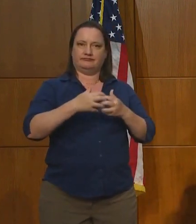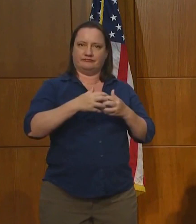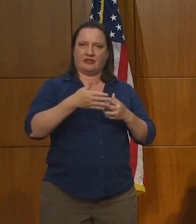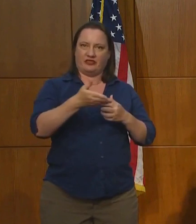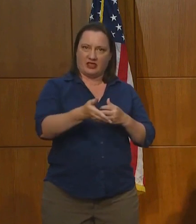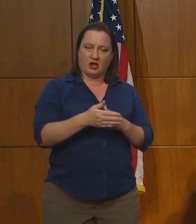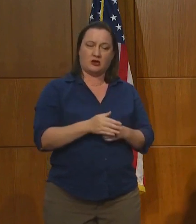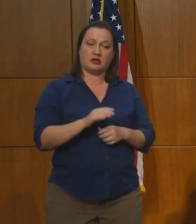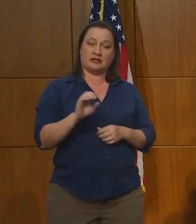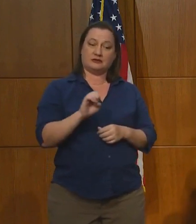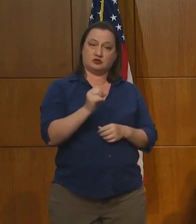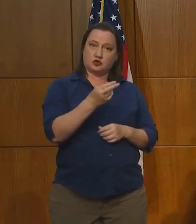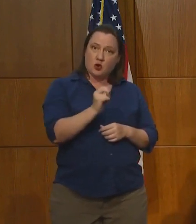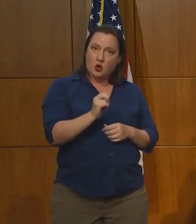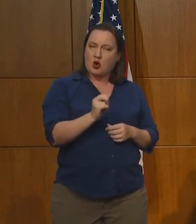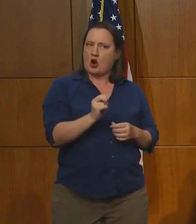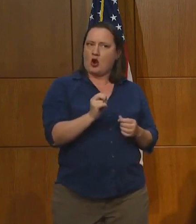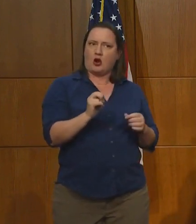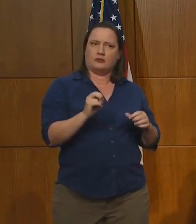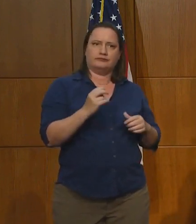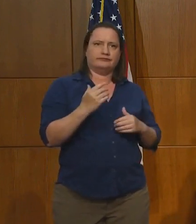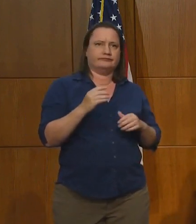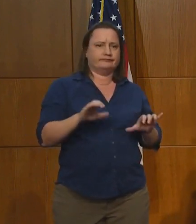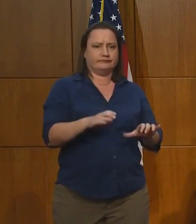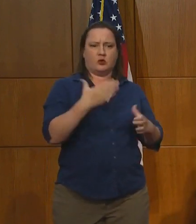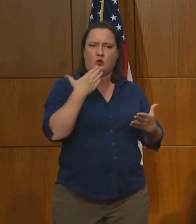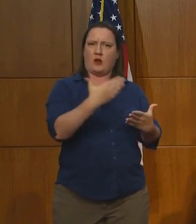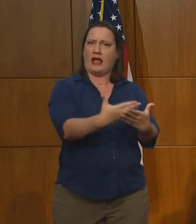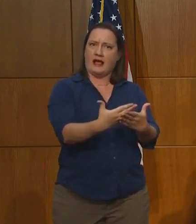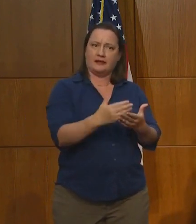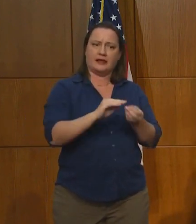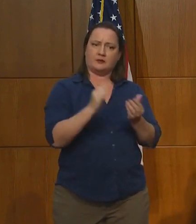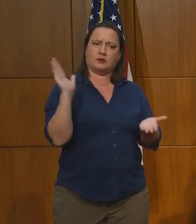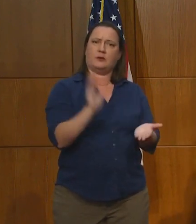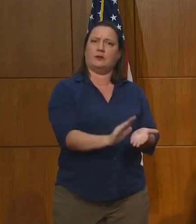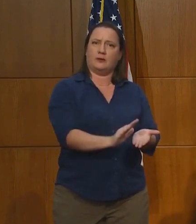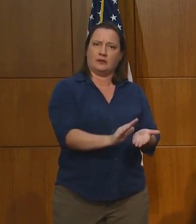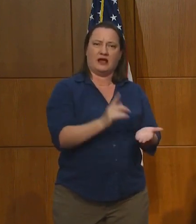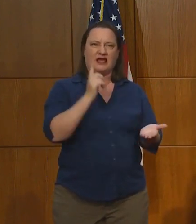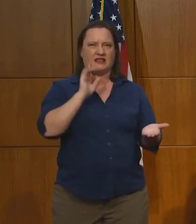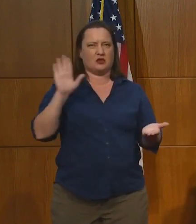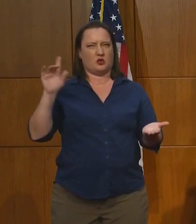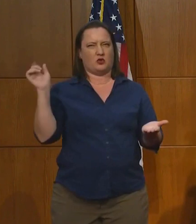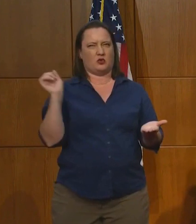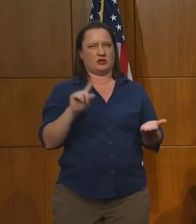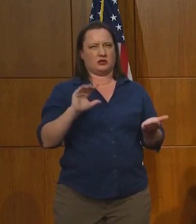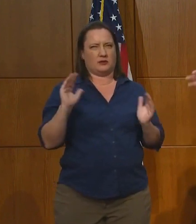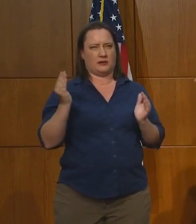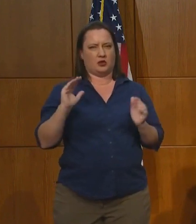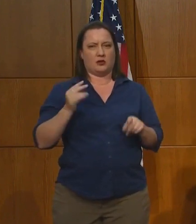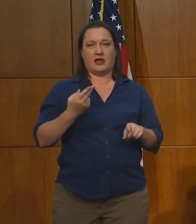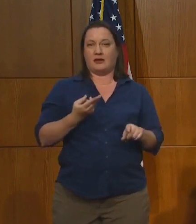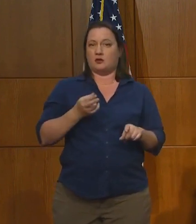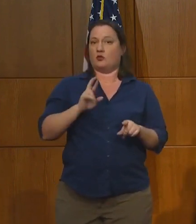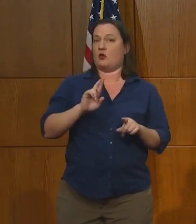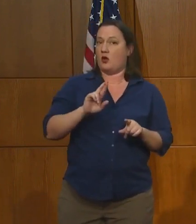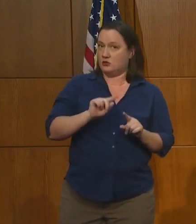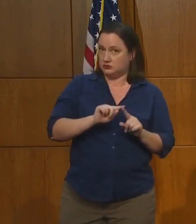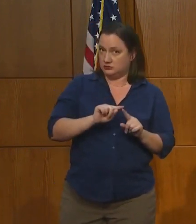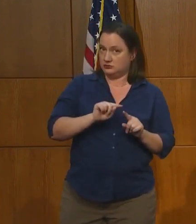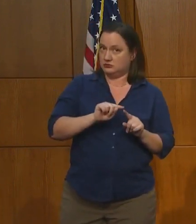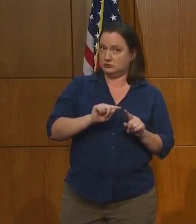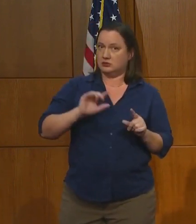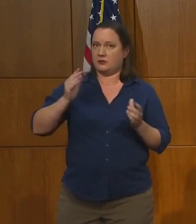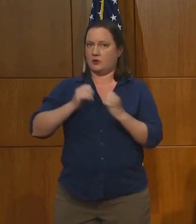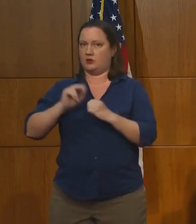on the Eastern Shore, and our numbers are very low right now. I think your question was kind of comparing the Hampton Roads area